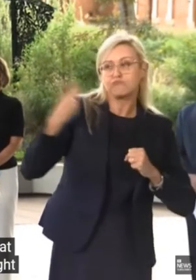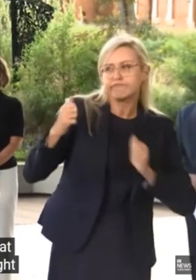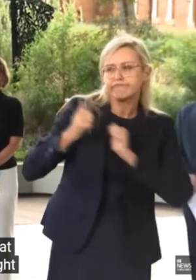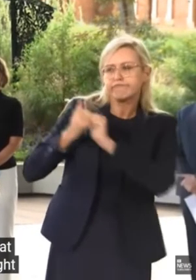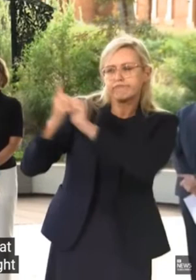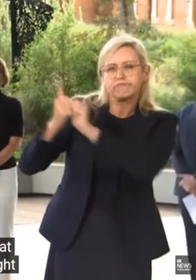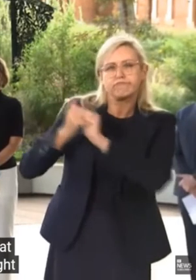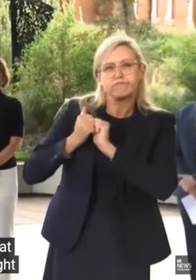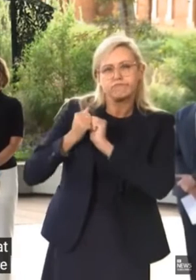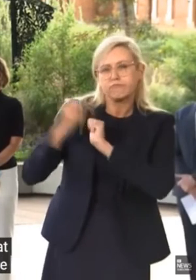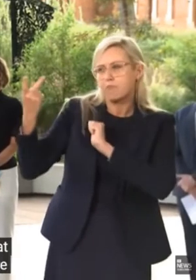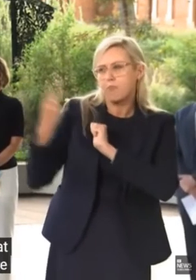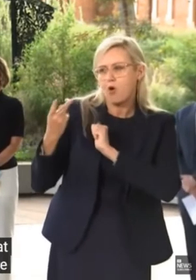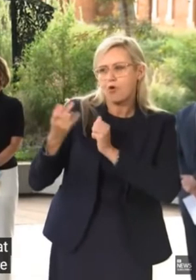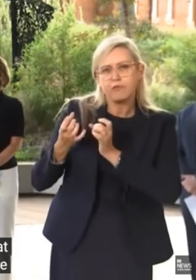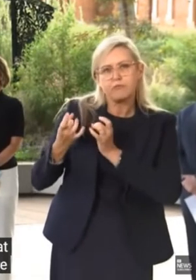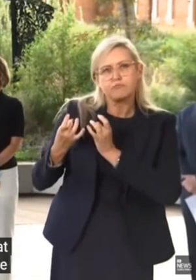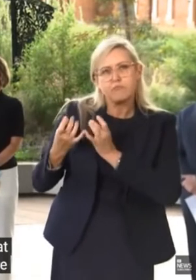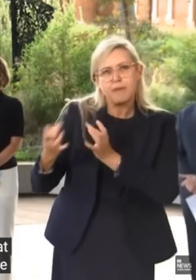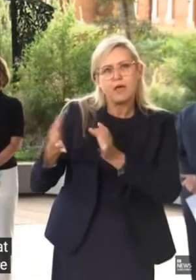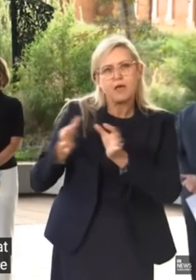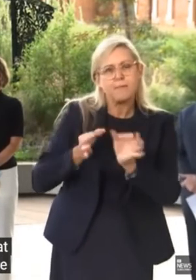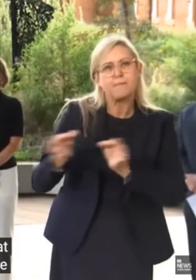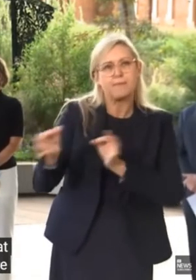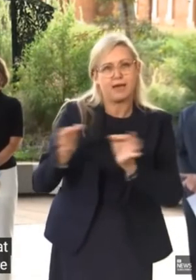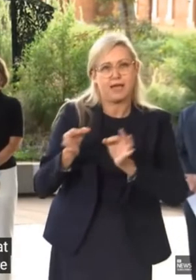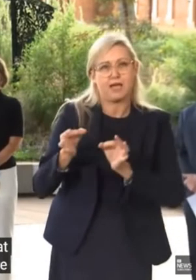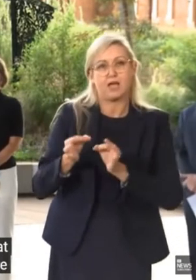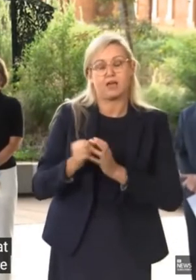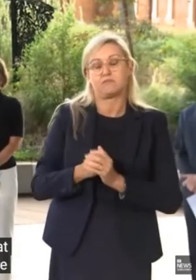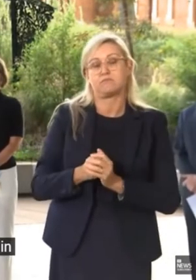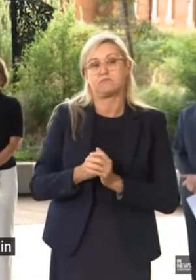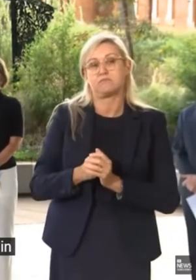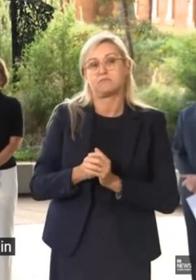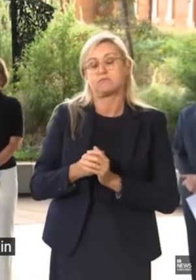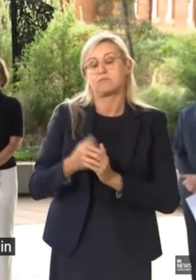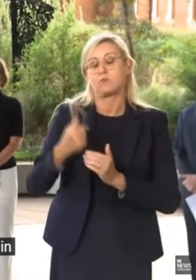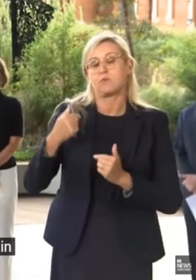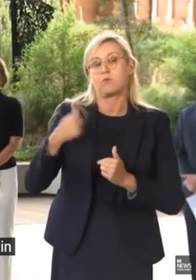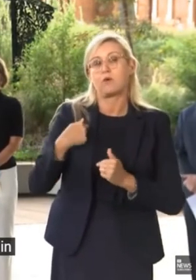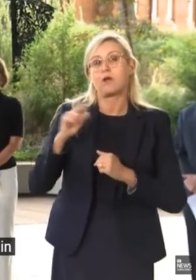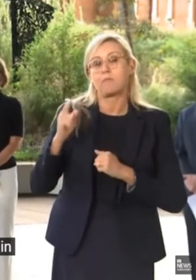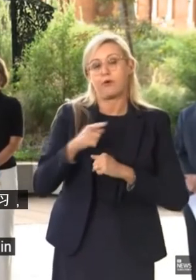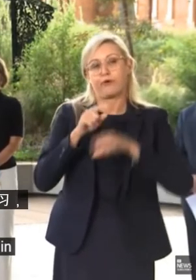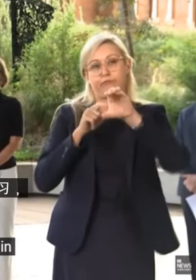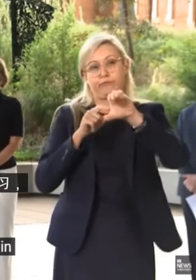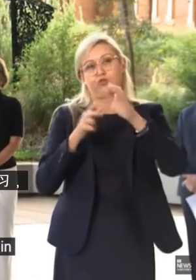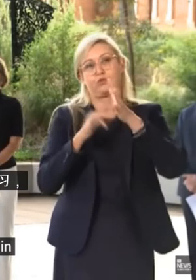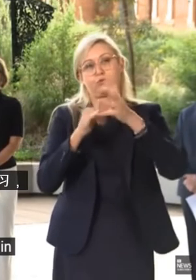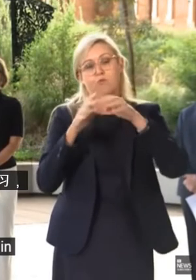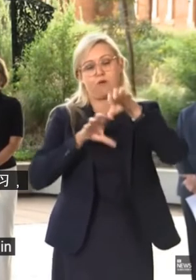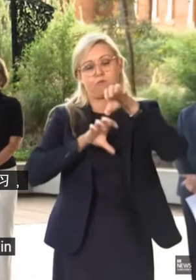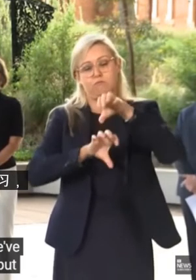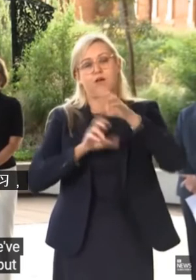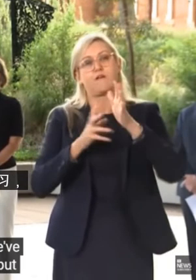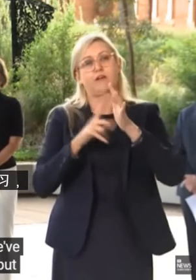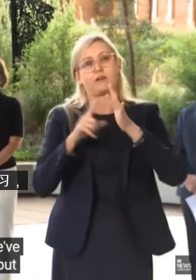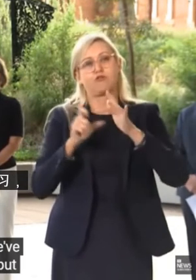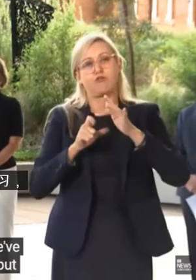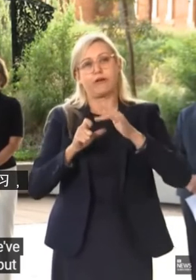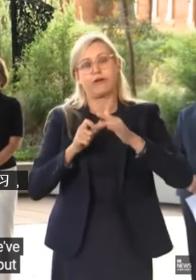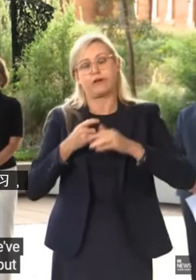together to ensure that both major states here in this country have similar plans. We've learned from each other. We've